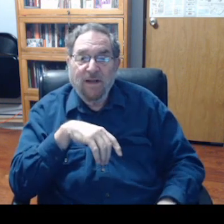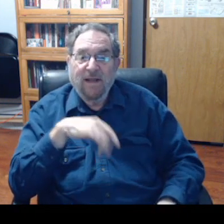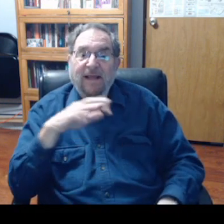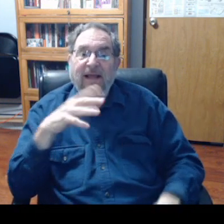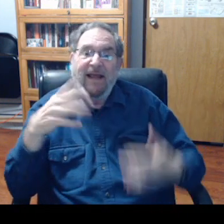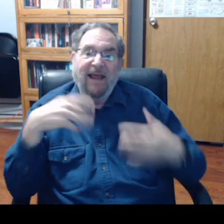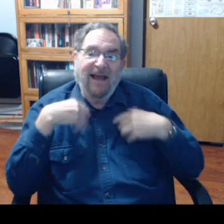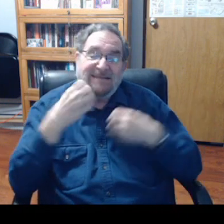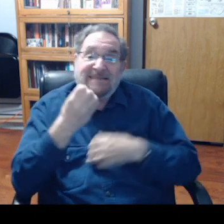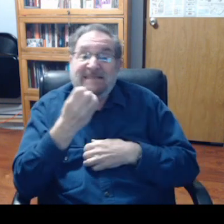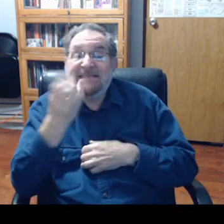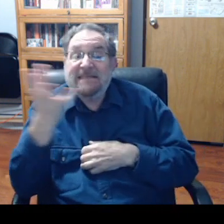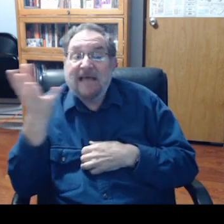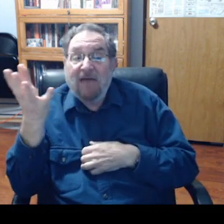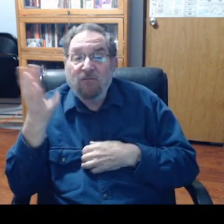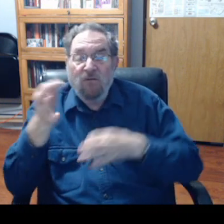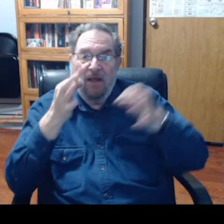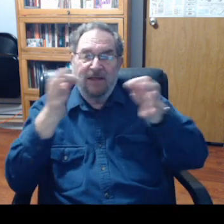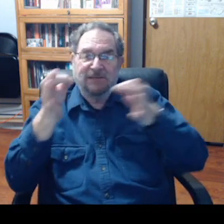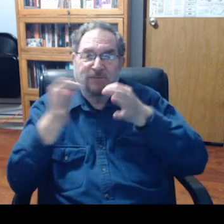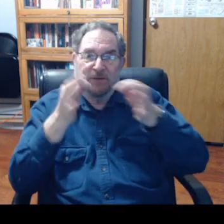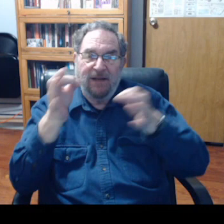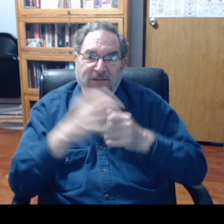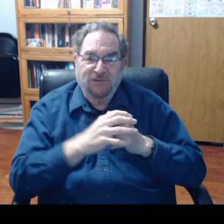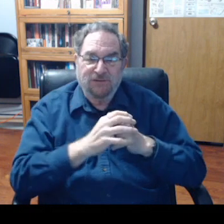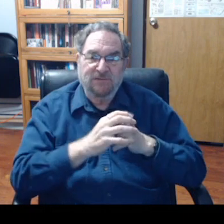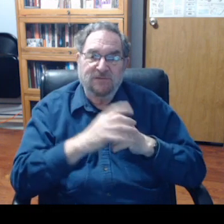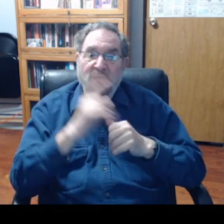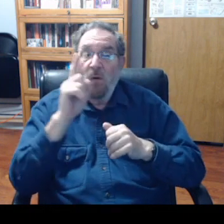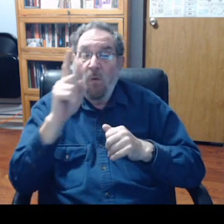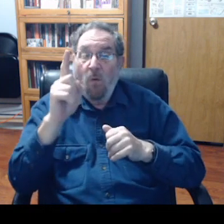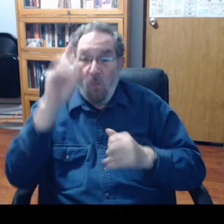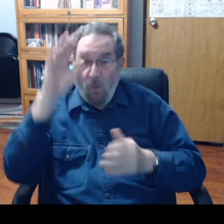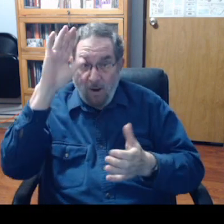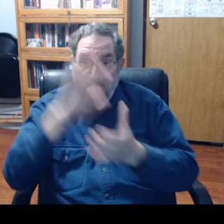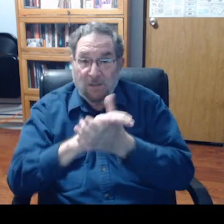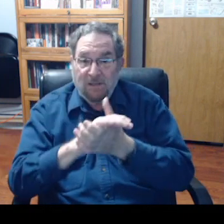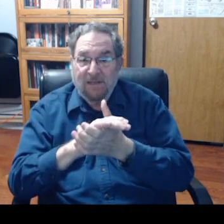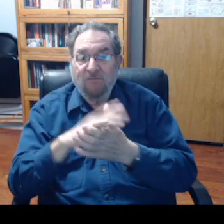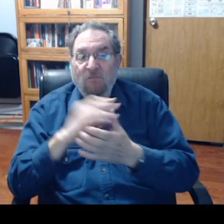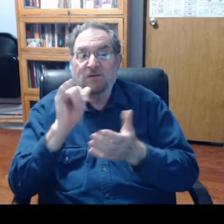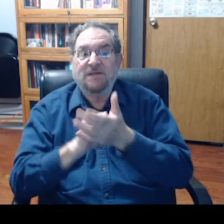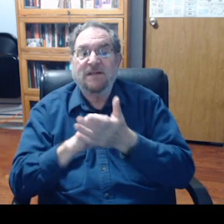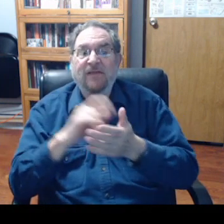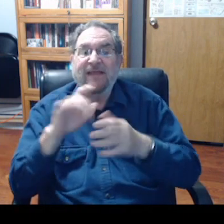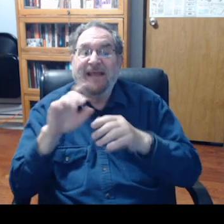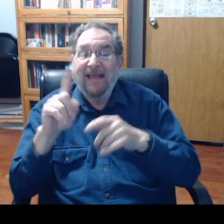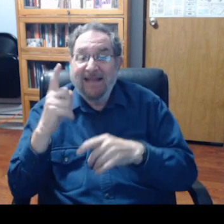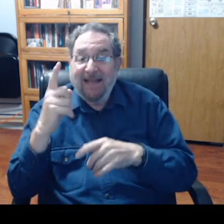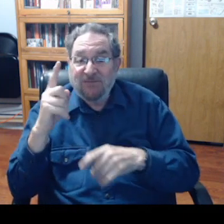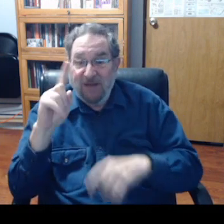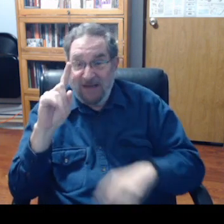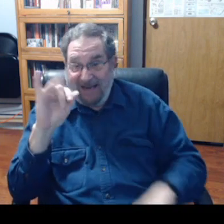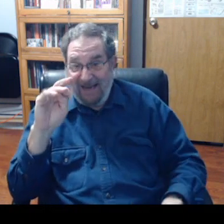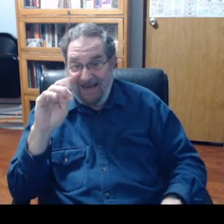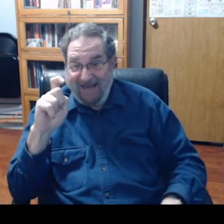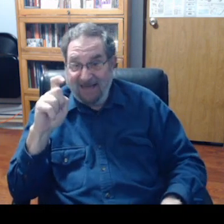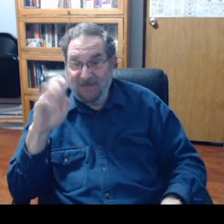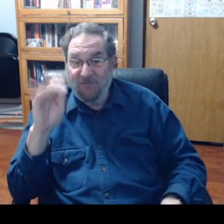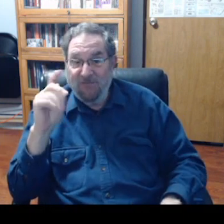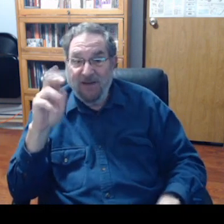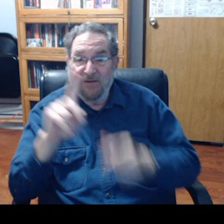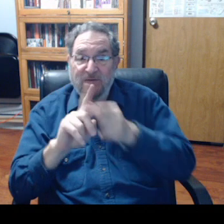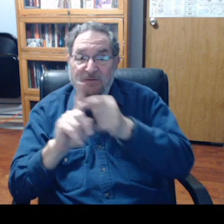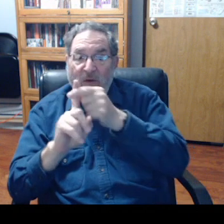old. It has several explanations. One belief was that the